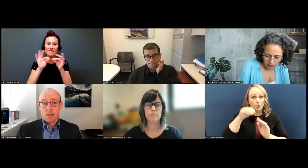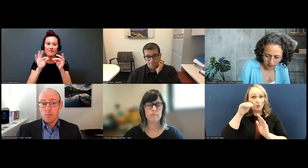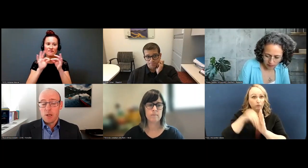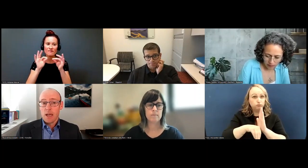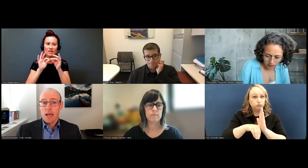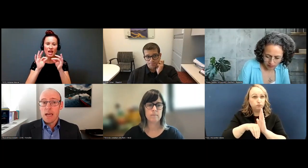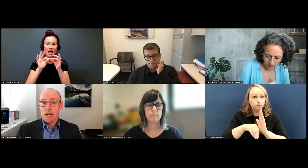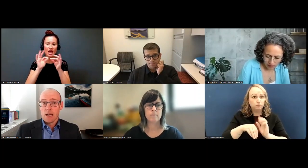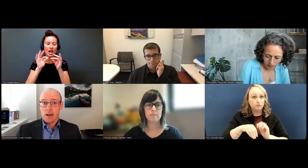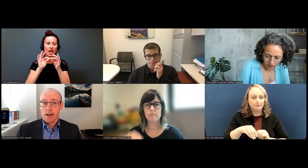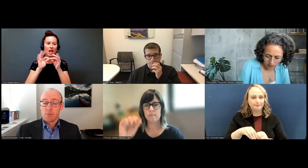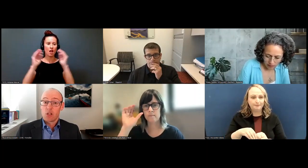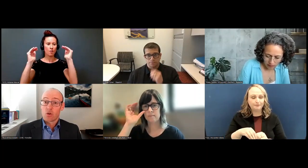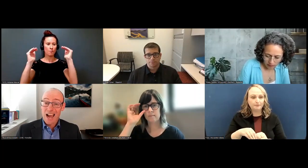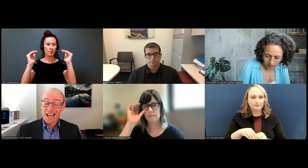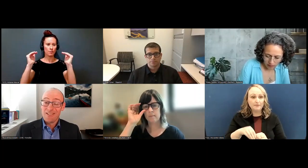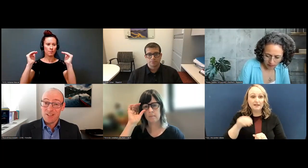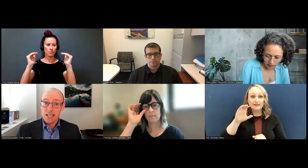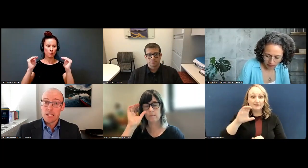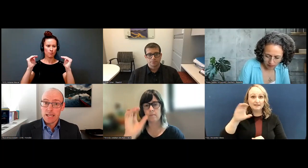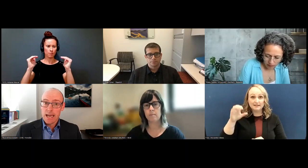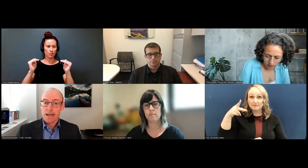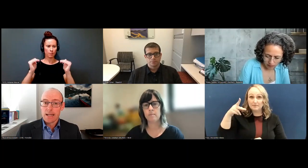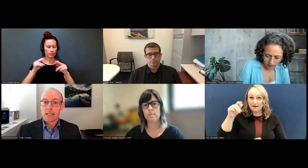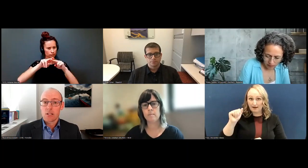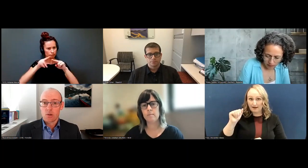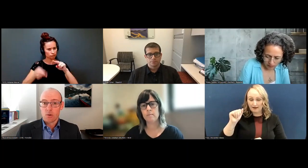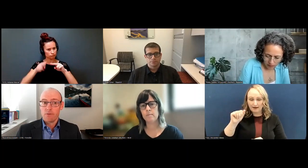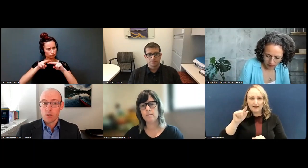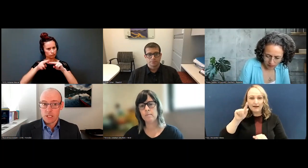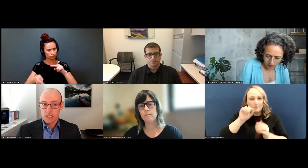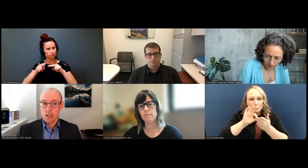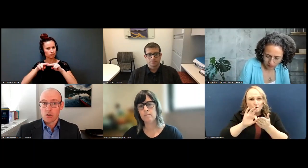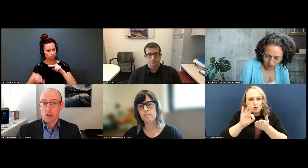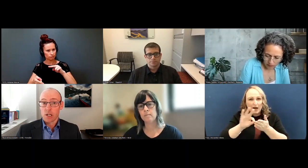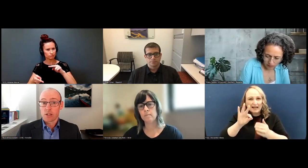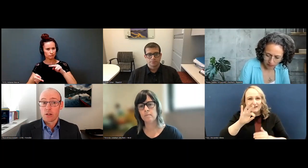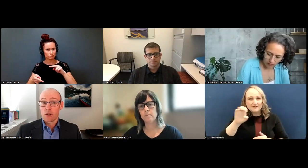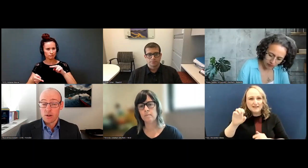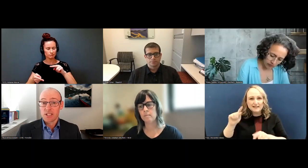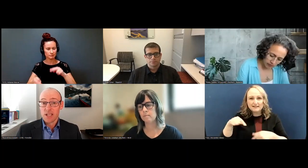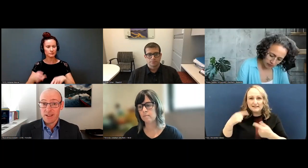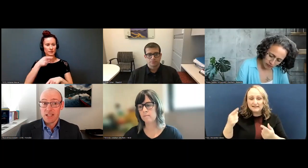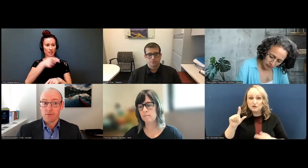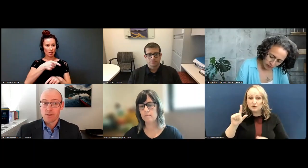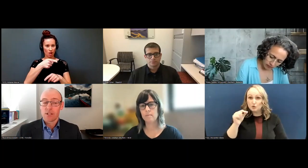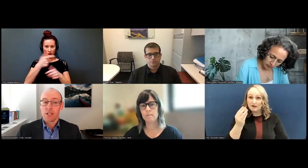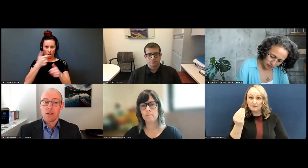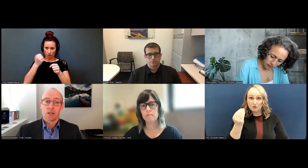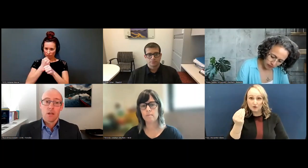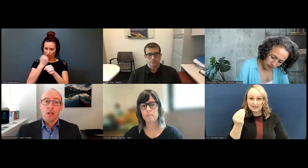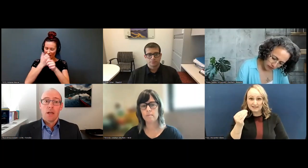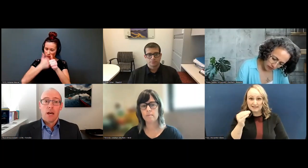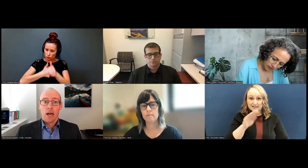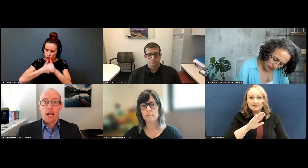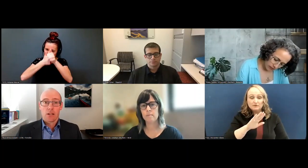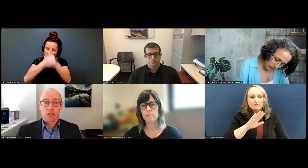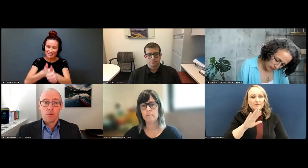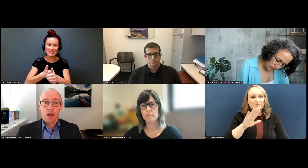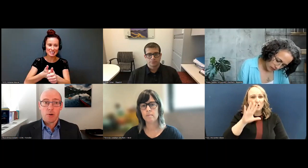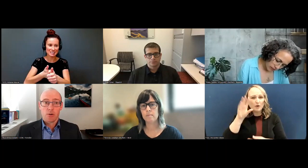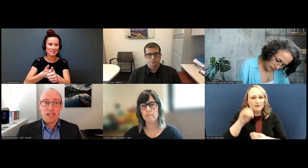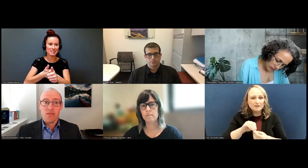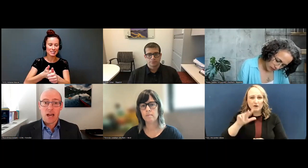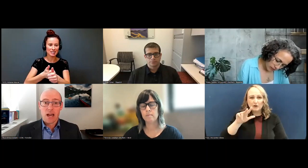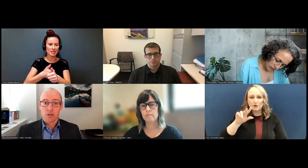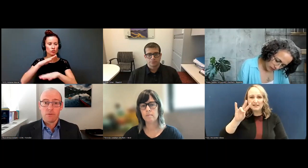The CCPA has been tracking fees in Canada since 2014 across 37 different cities. And so